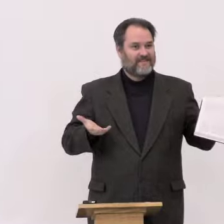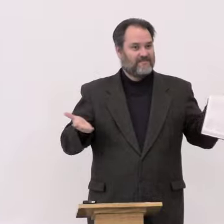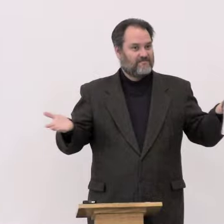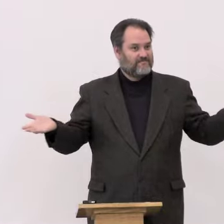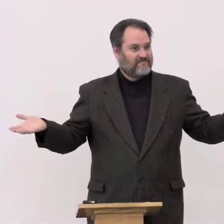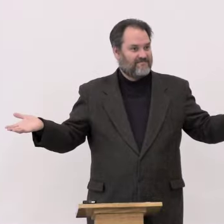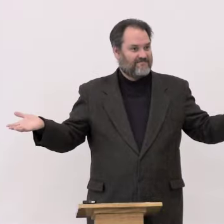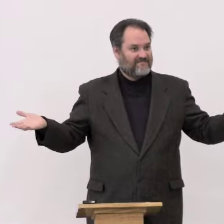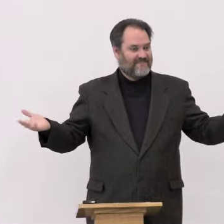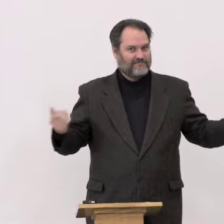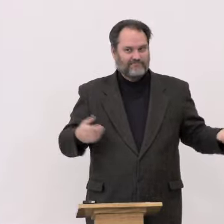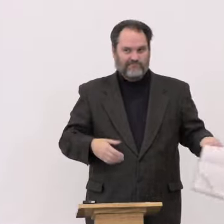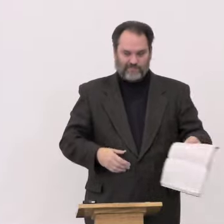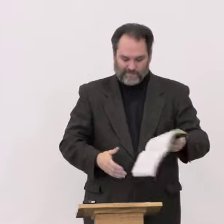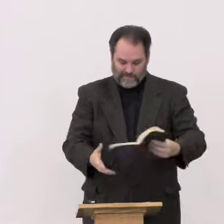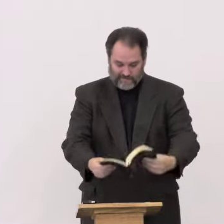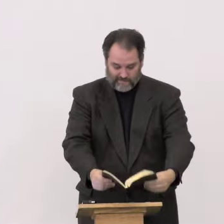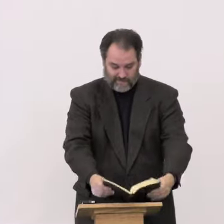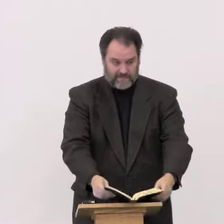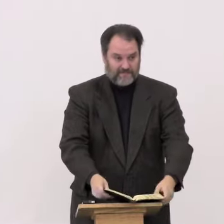to believe that one certain passage.